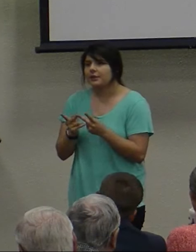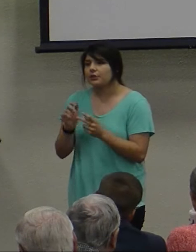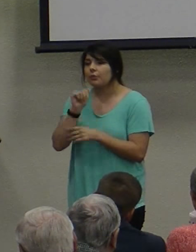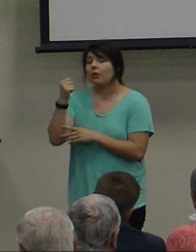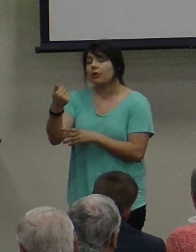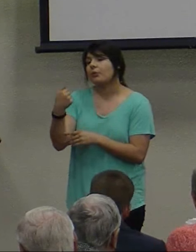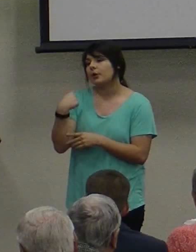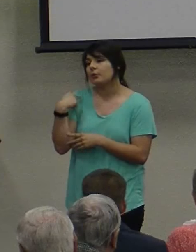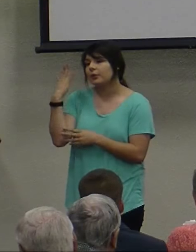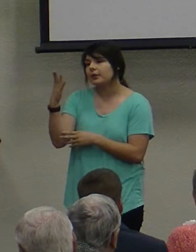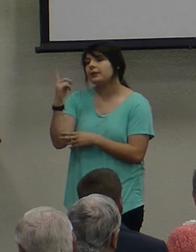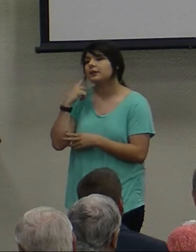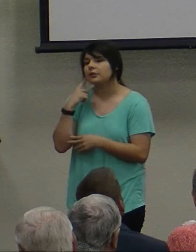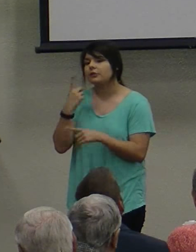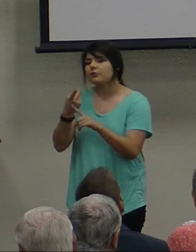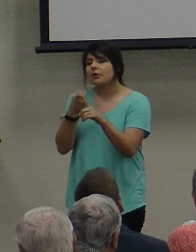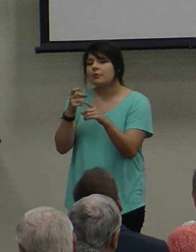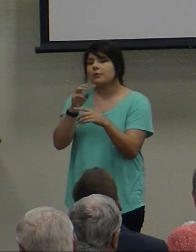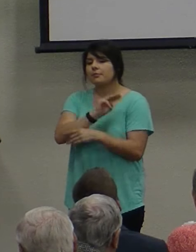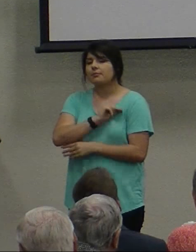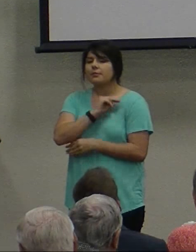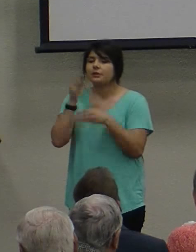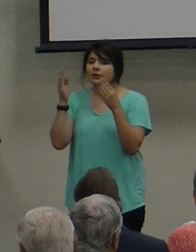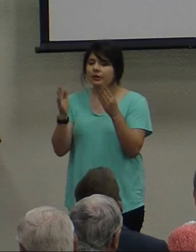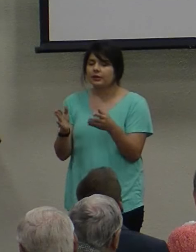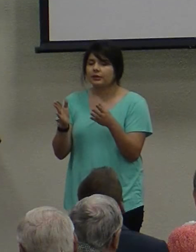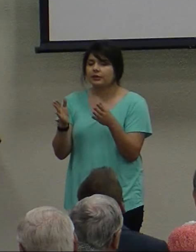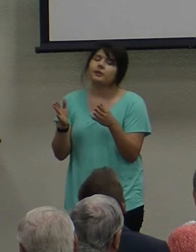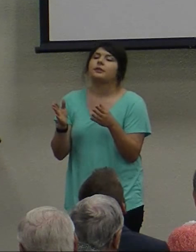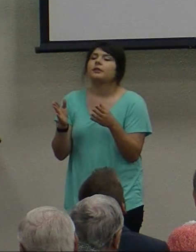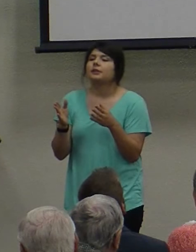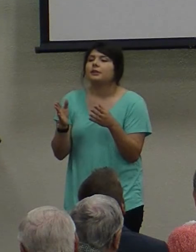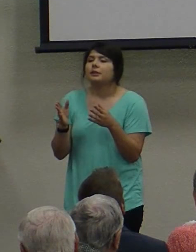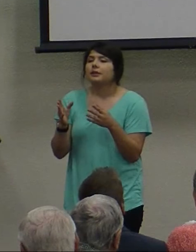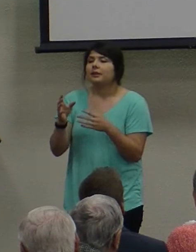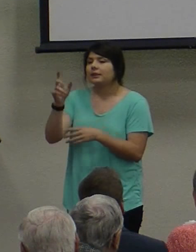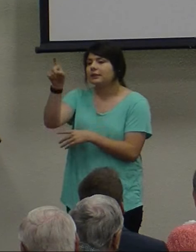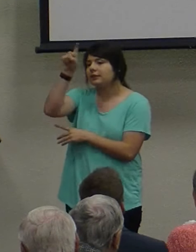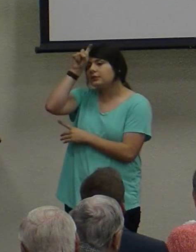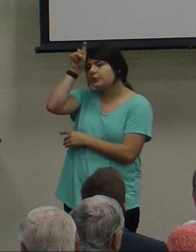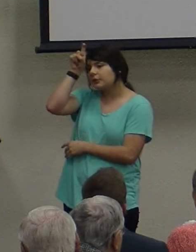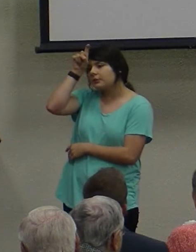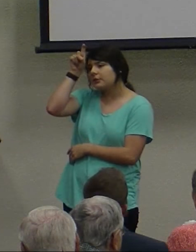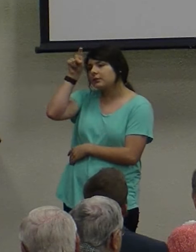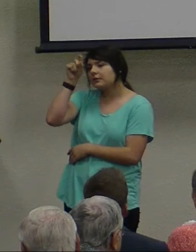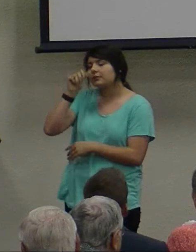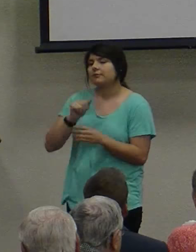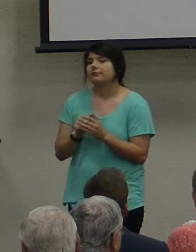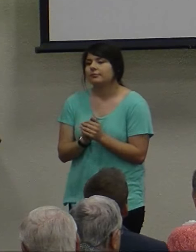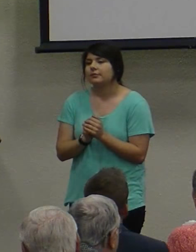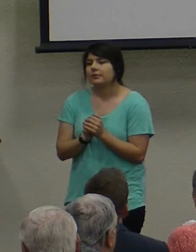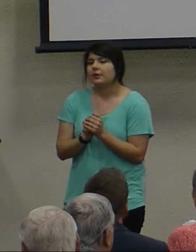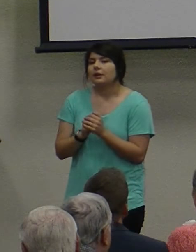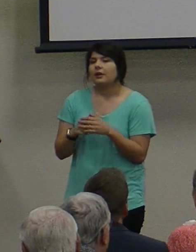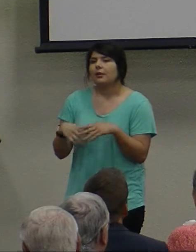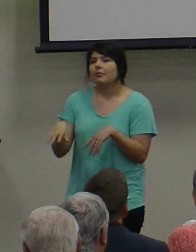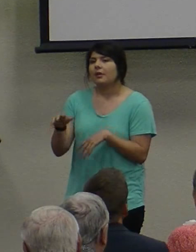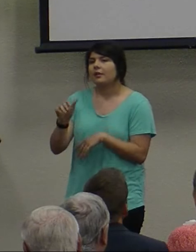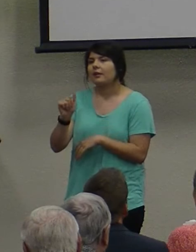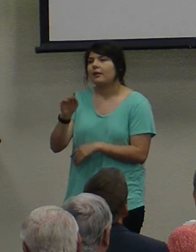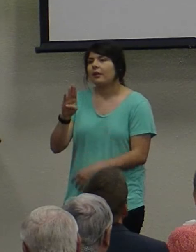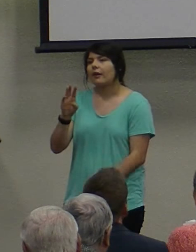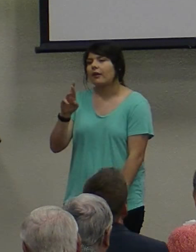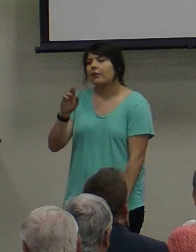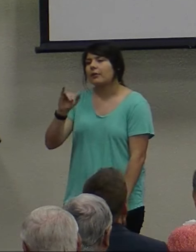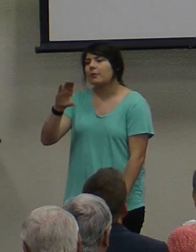from a missionary to Egypt, among the Arabic-speaking